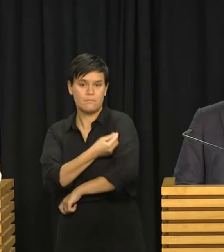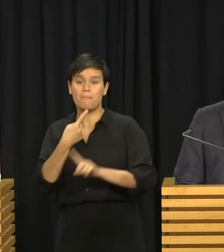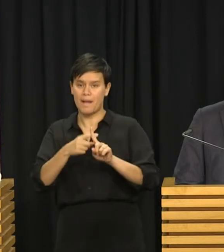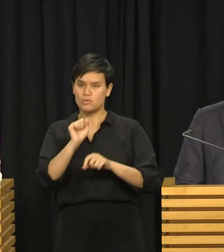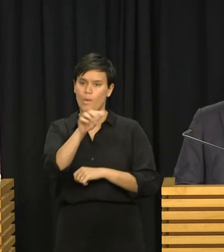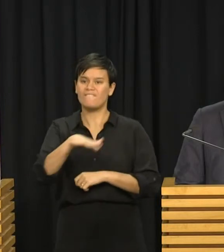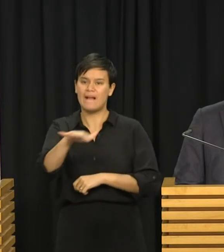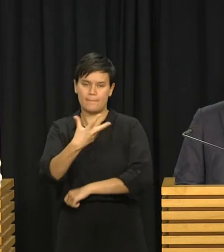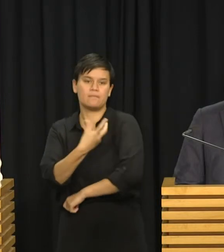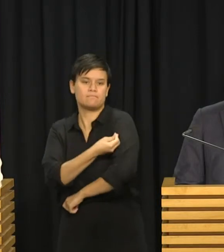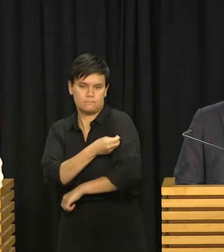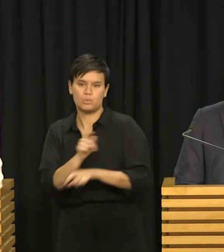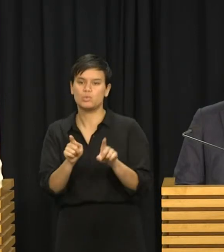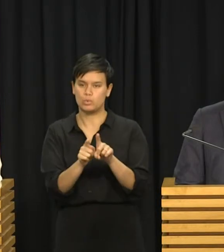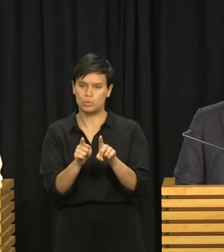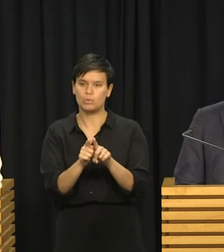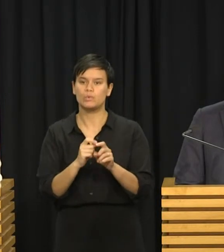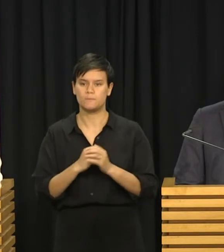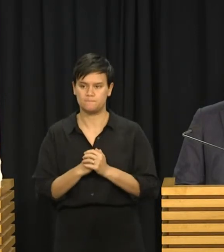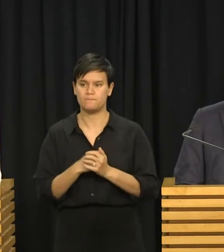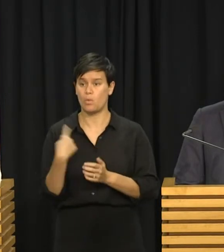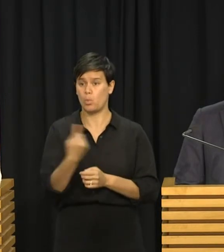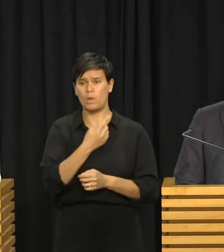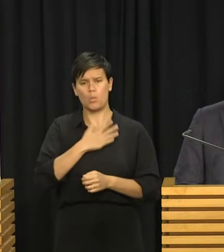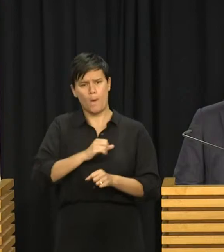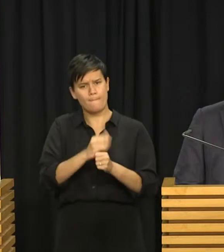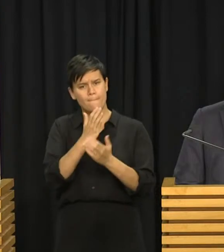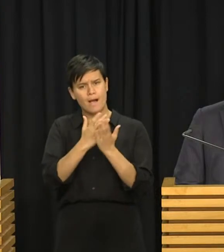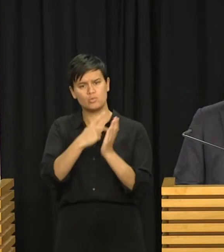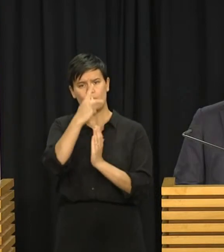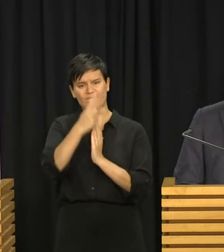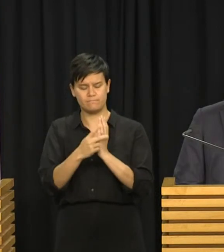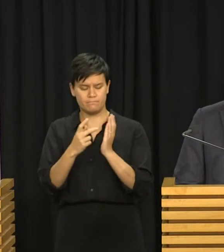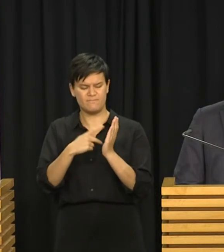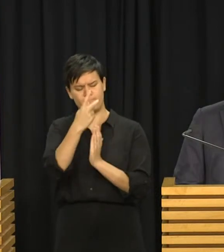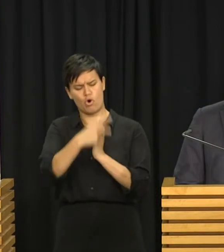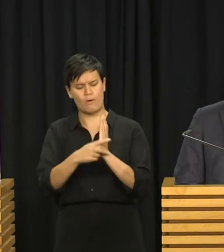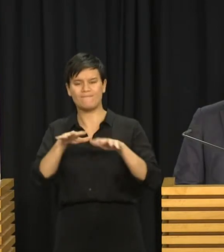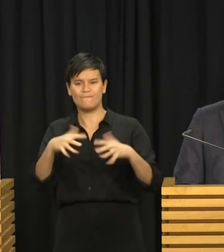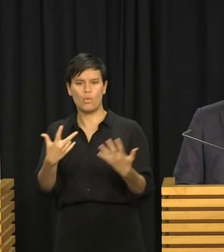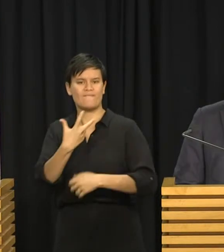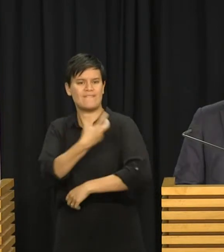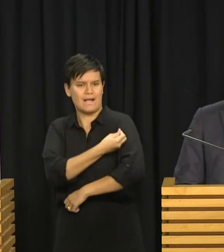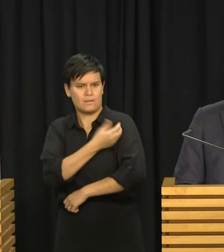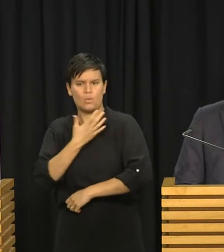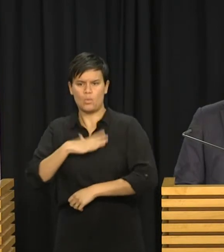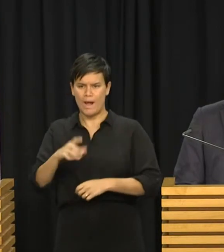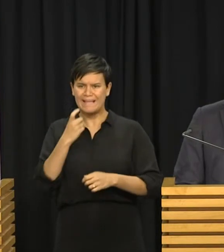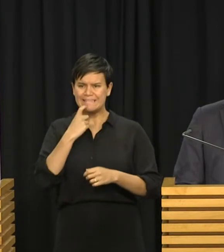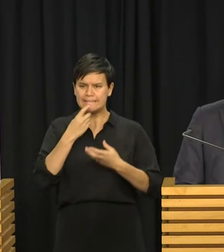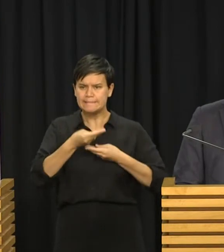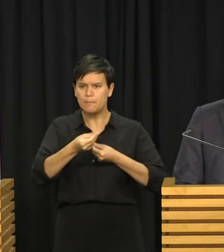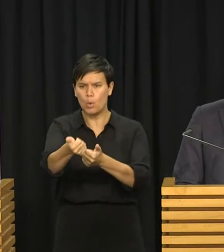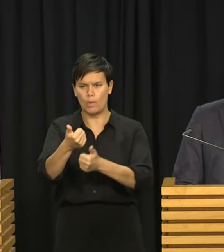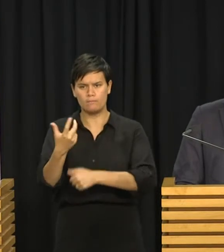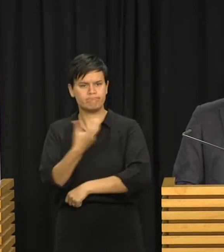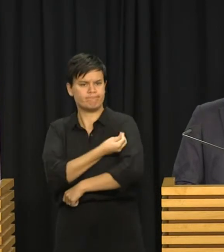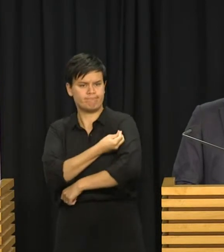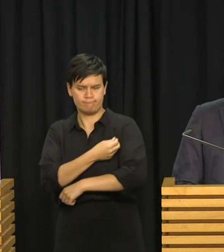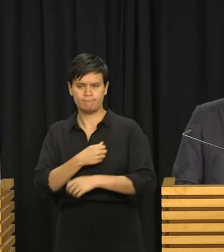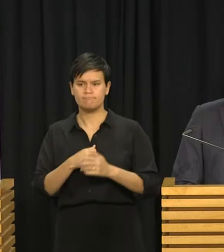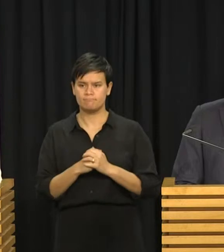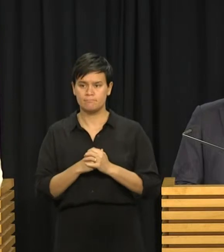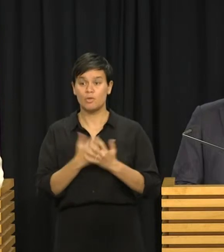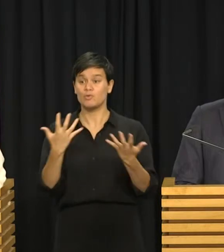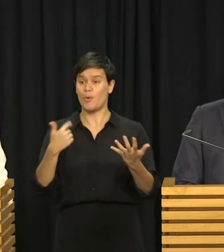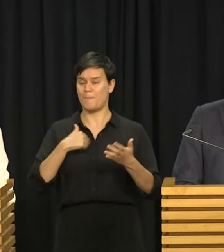to make that as easy as possible and as effective as possible, and this is exactly what we'll be doing. So I'm very pleased to announce